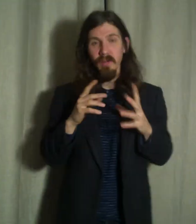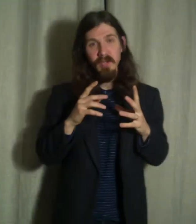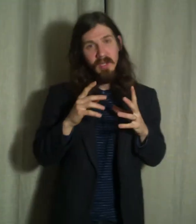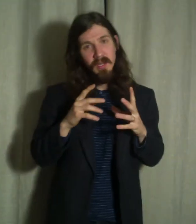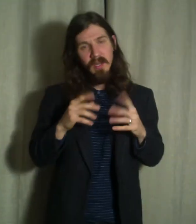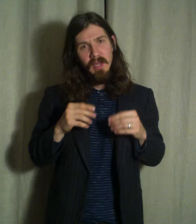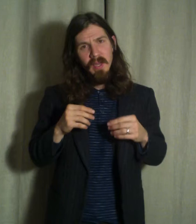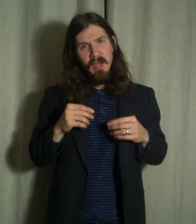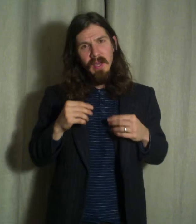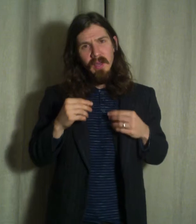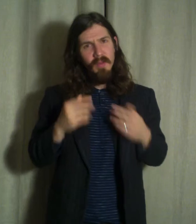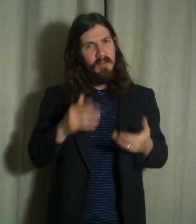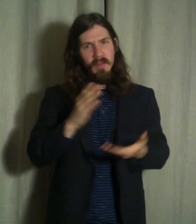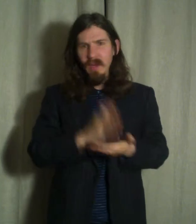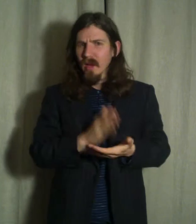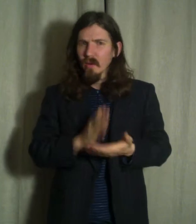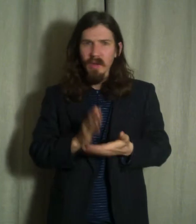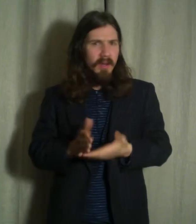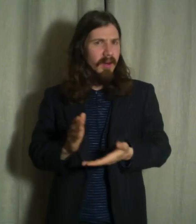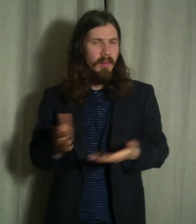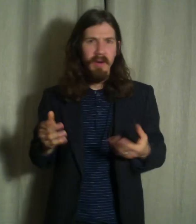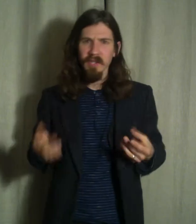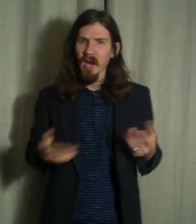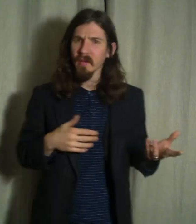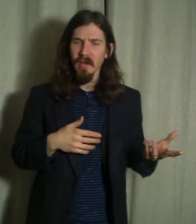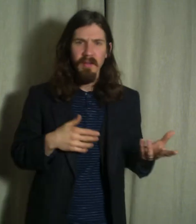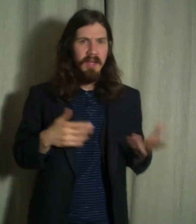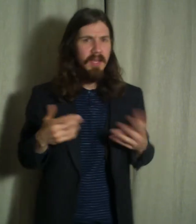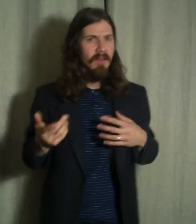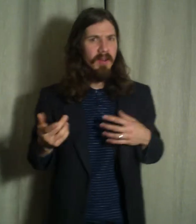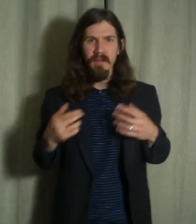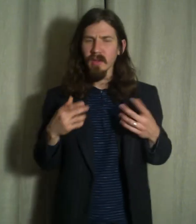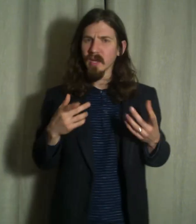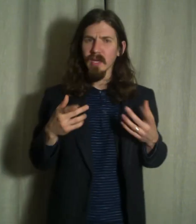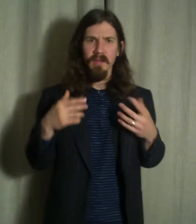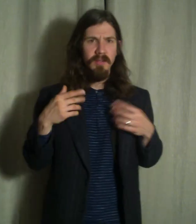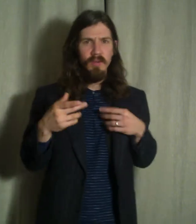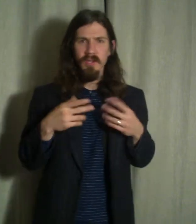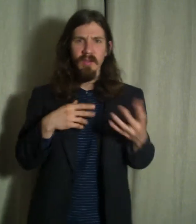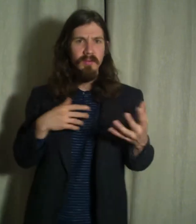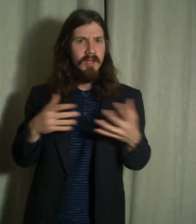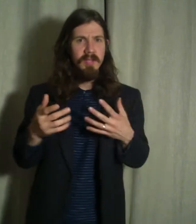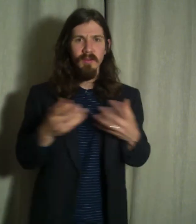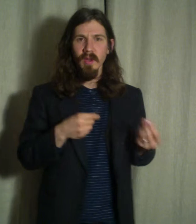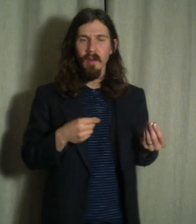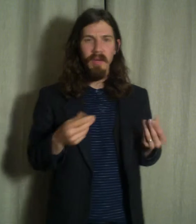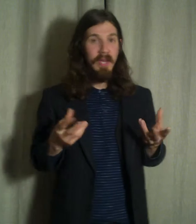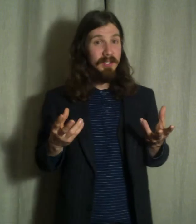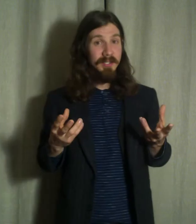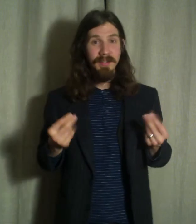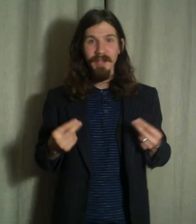music. Rhythm being how we cut apart time evenly or unevenly, twos and threes, or the combination, or